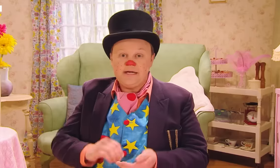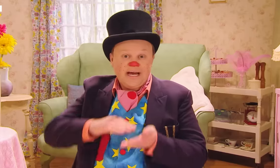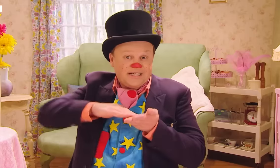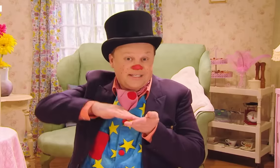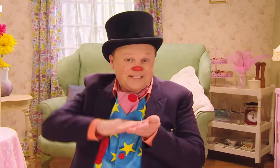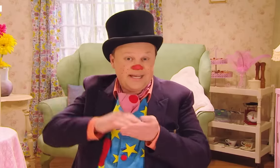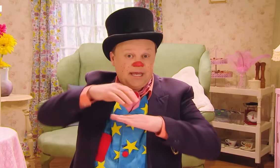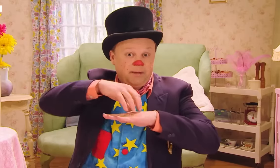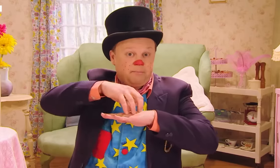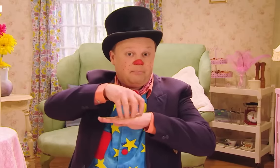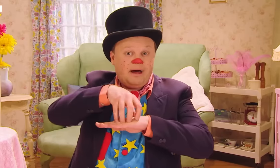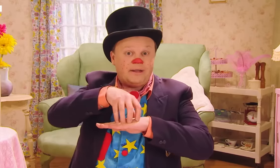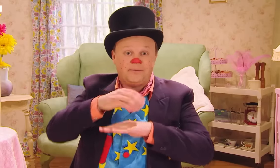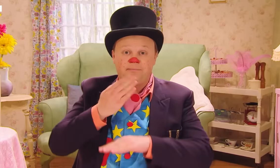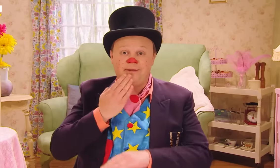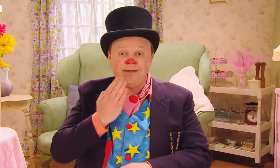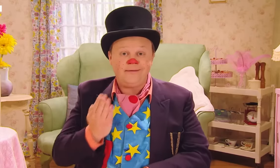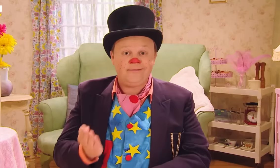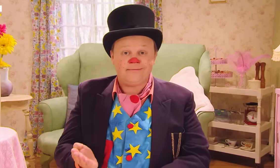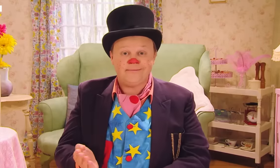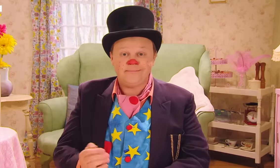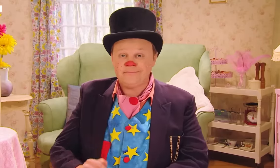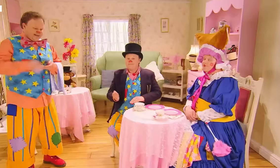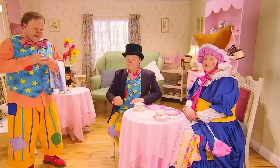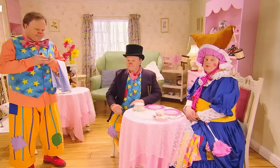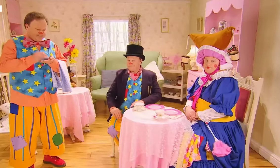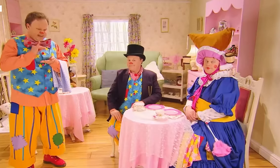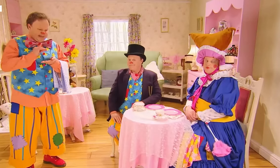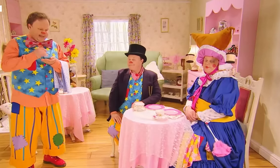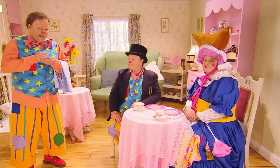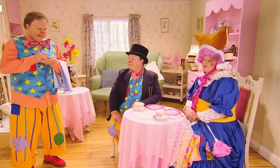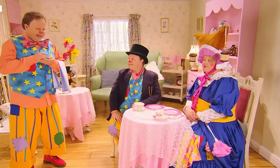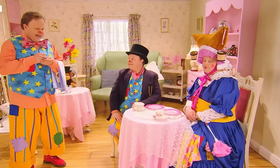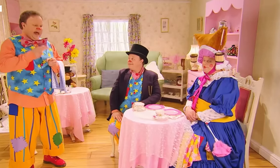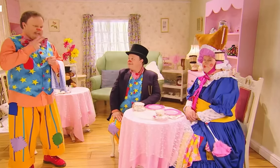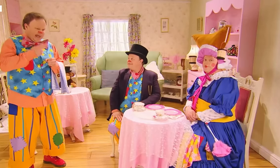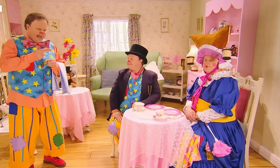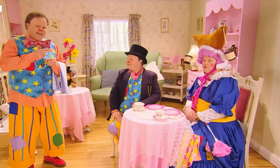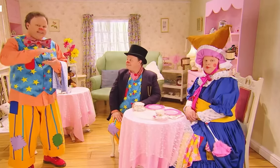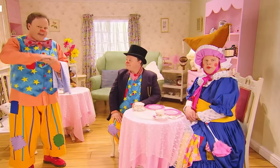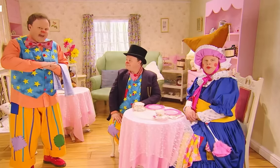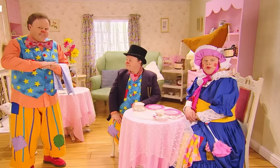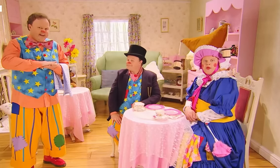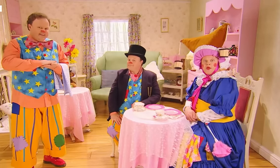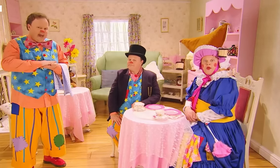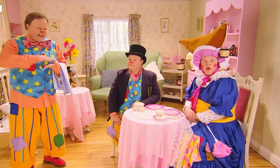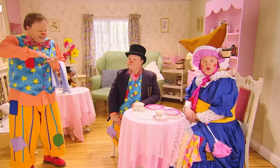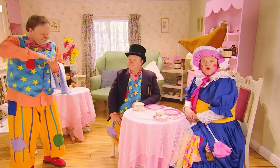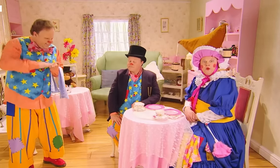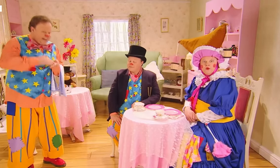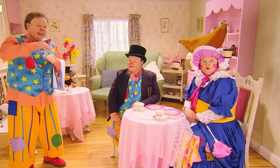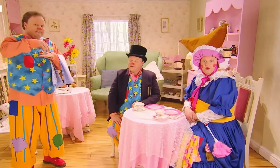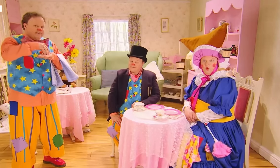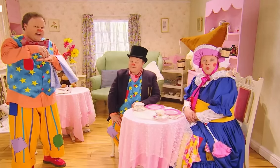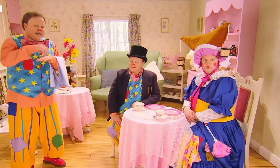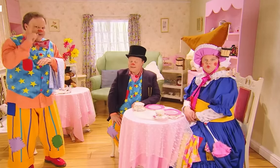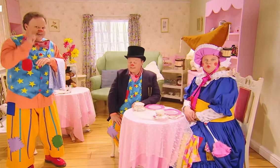a sticky bun, please. Cup of tea and an egg sandwich and a sticky bun,